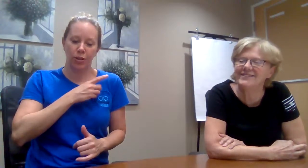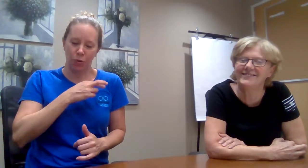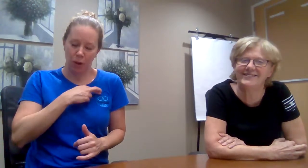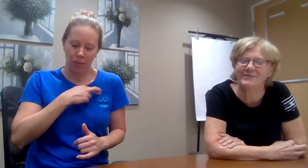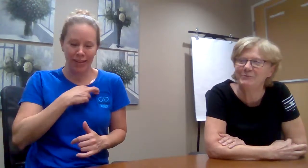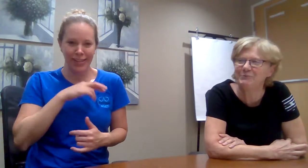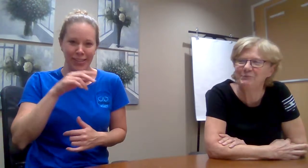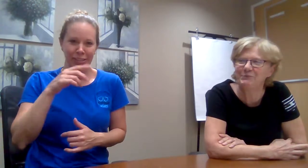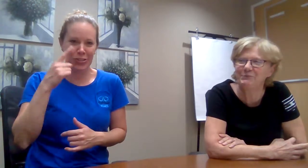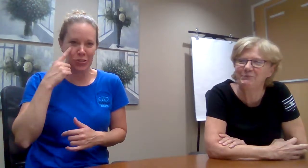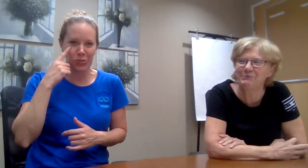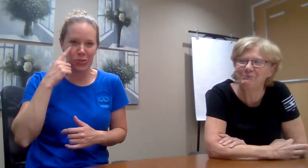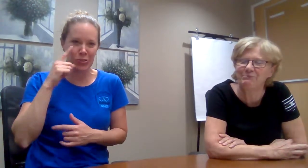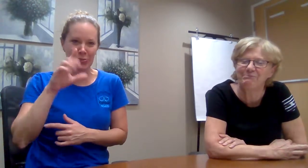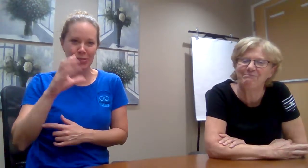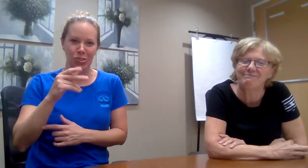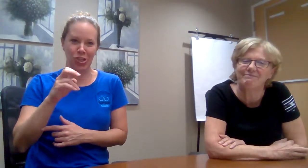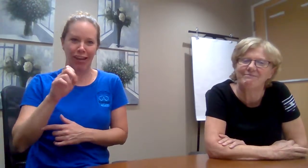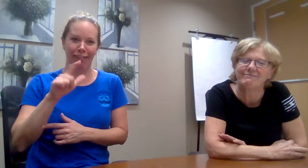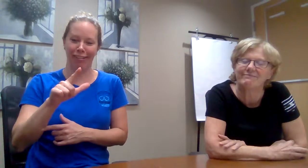Channel, which is funny.